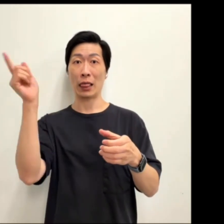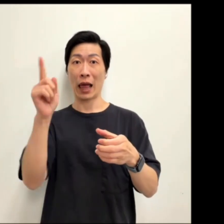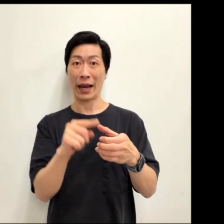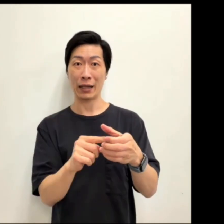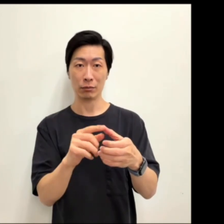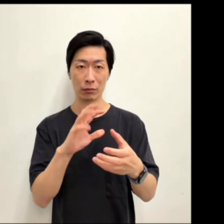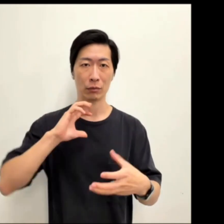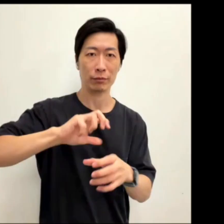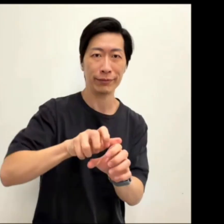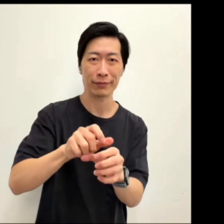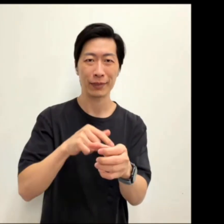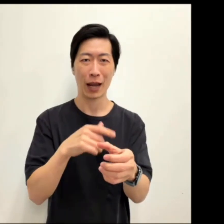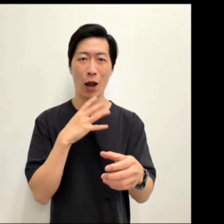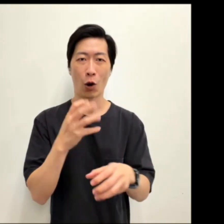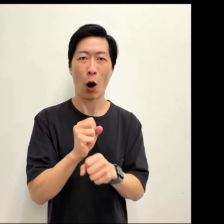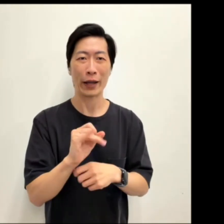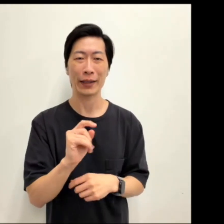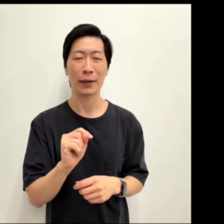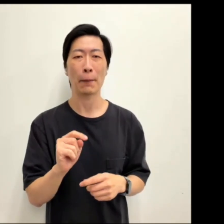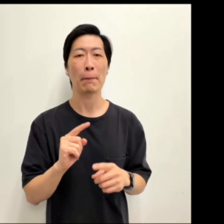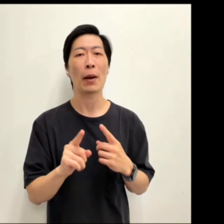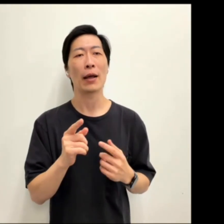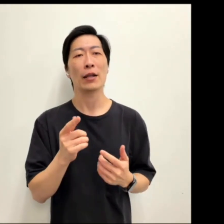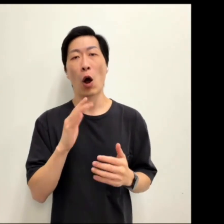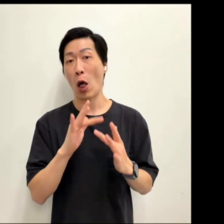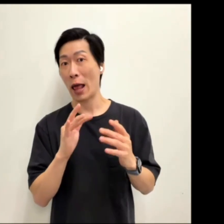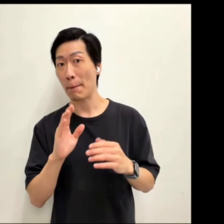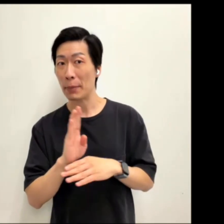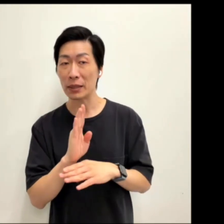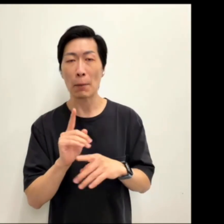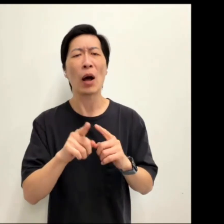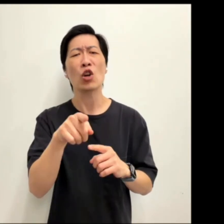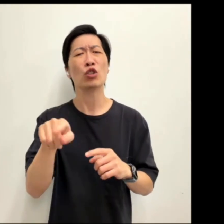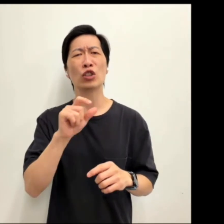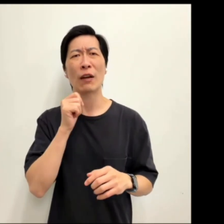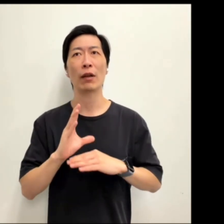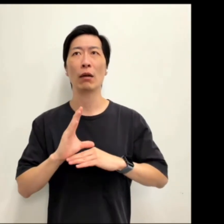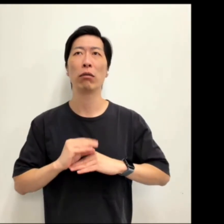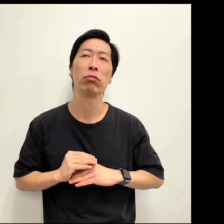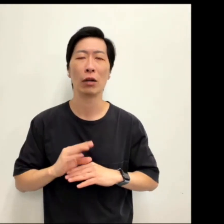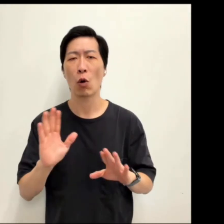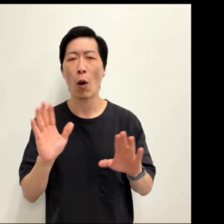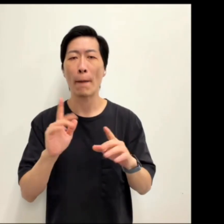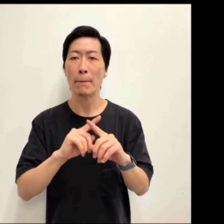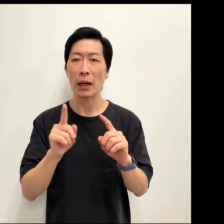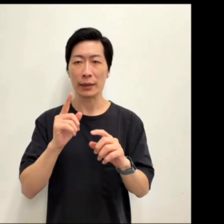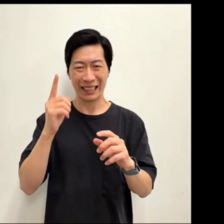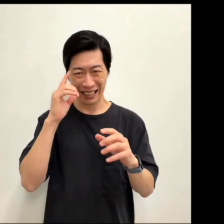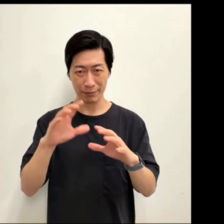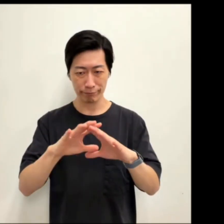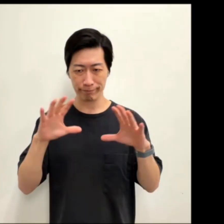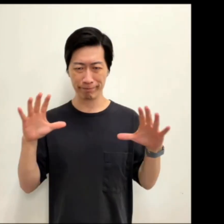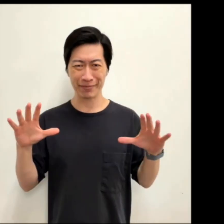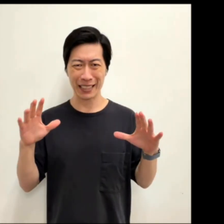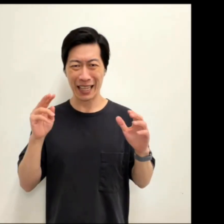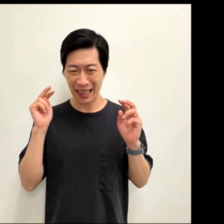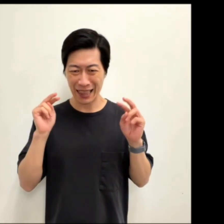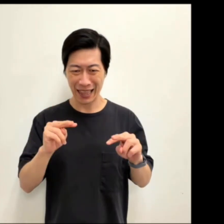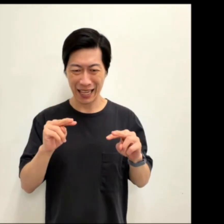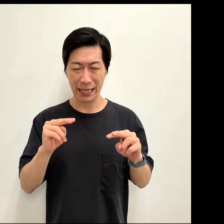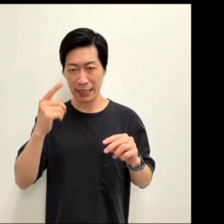brand for an in-person business. Okay. But people should not be disheartened hearing that because on a macro level,